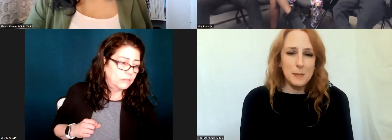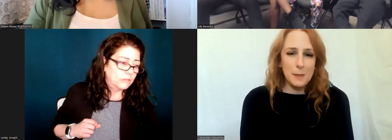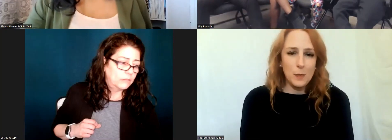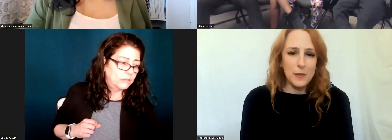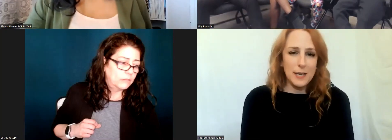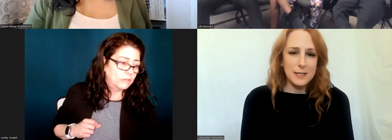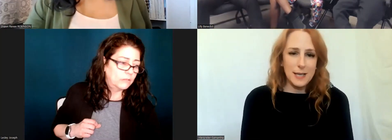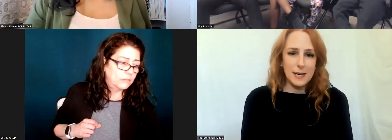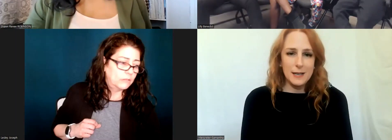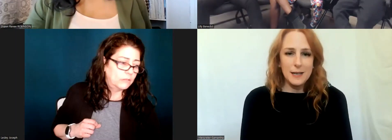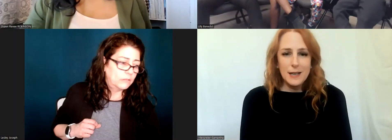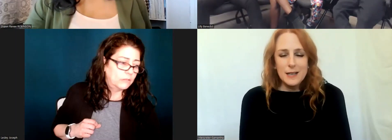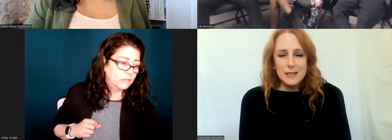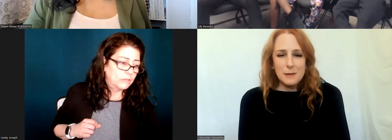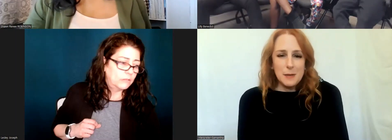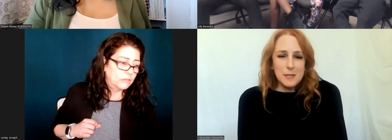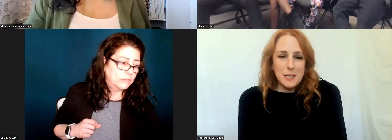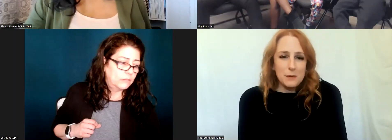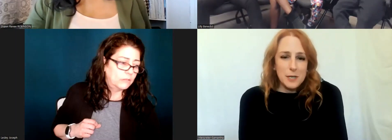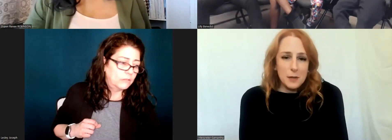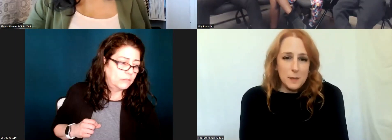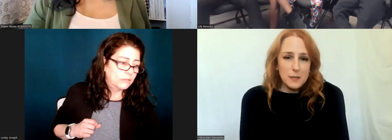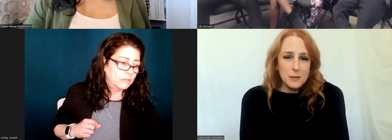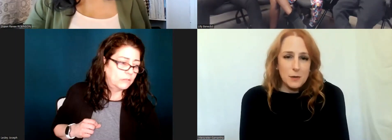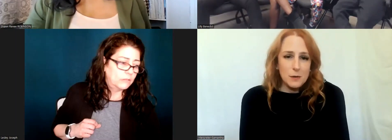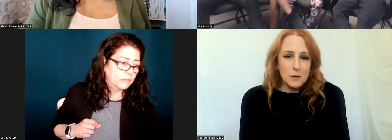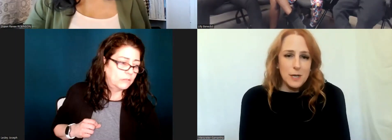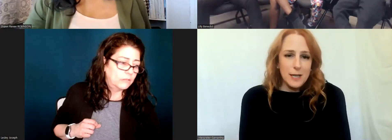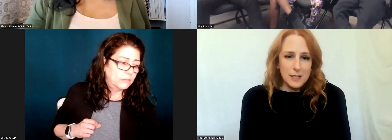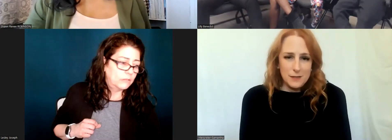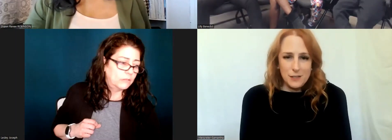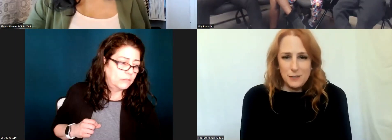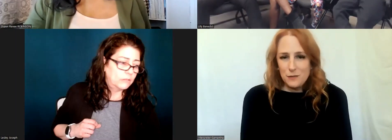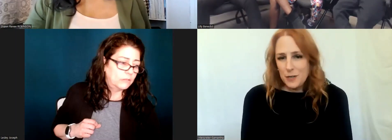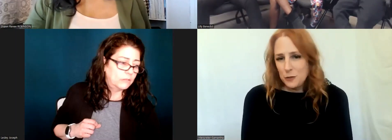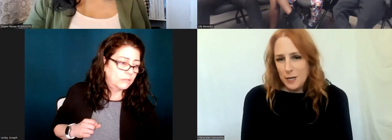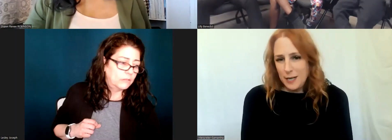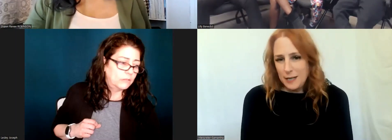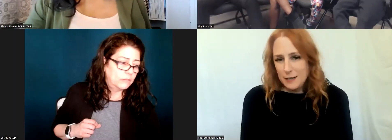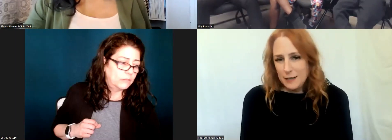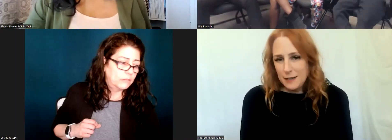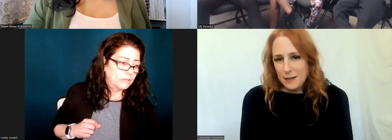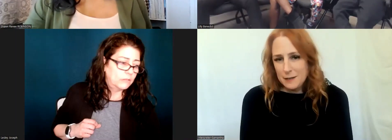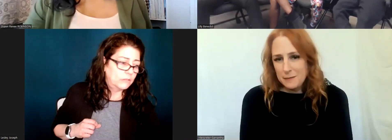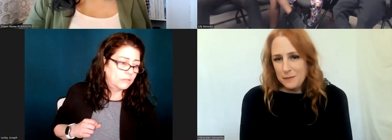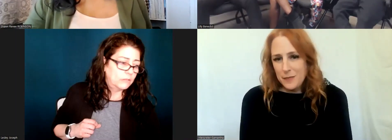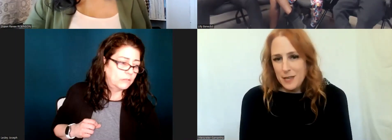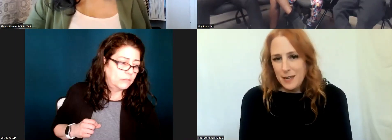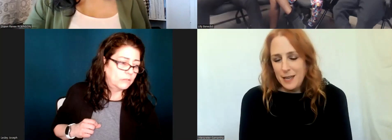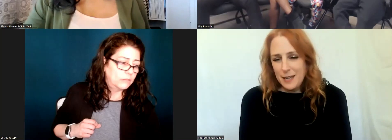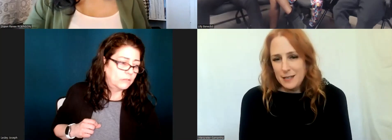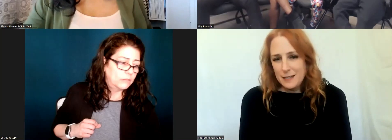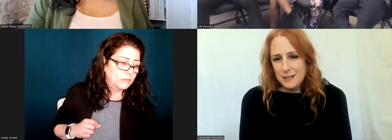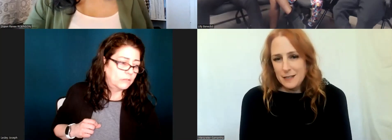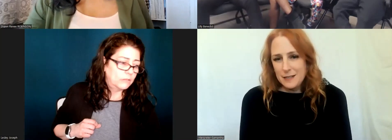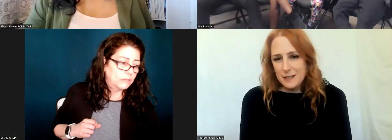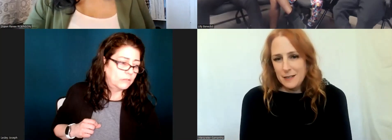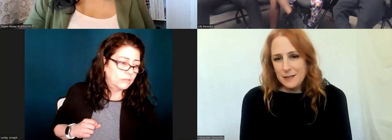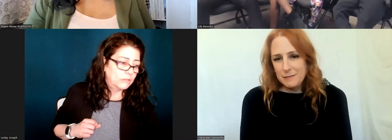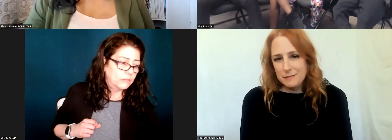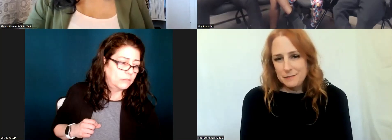have to ask people what they said. And sometimes they don't tell me. So it's just frustrating.